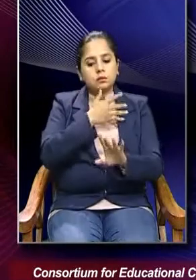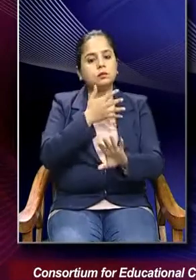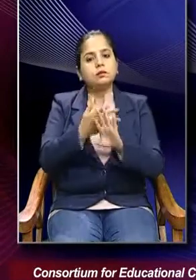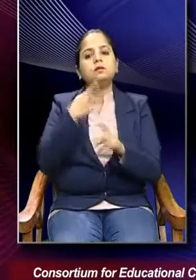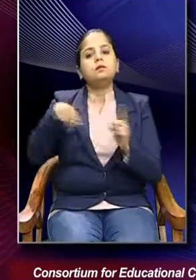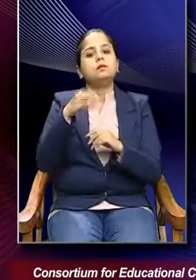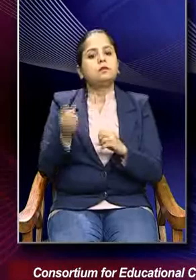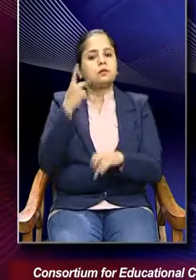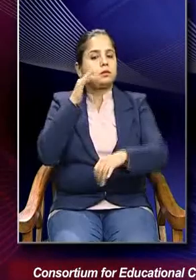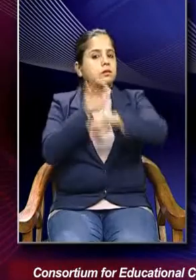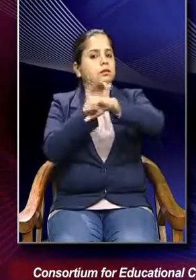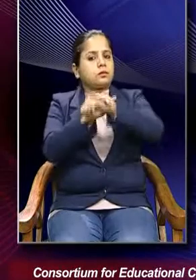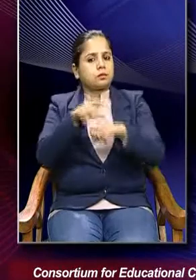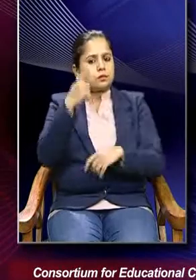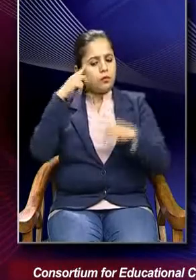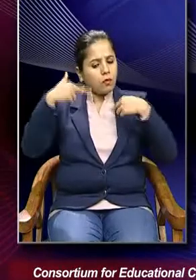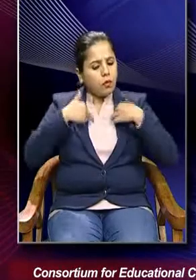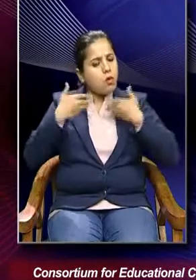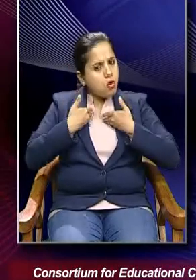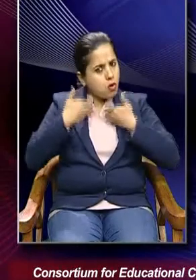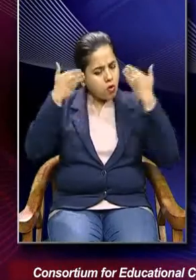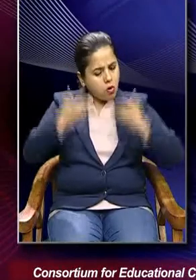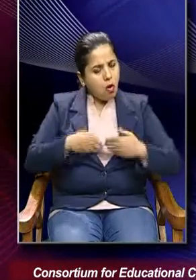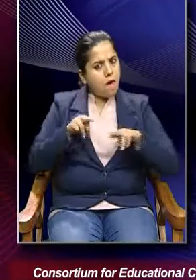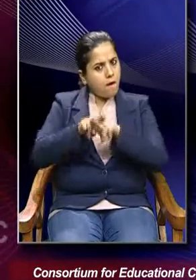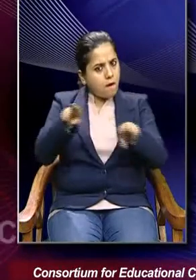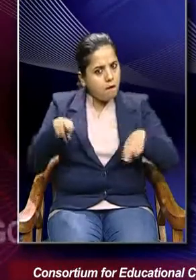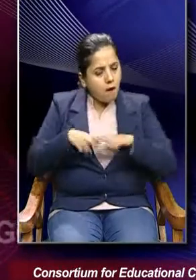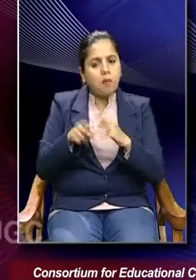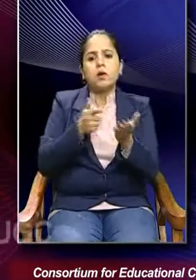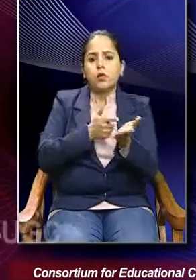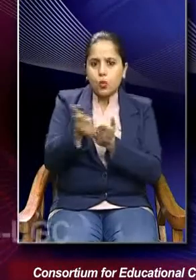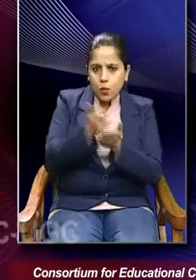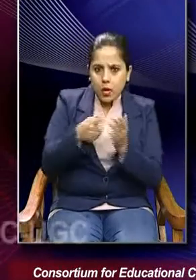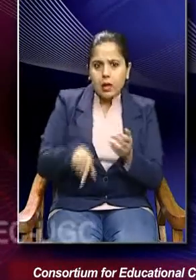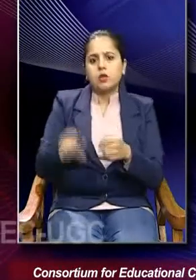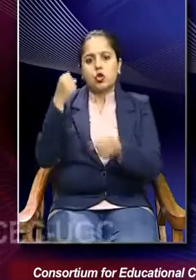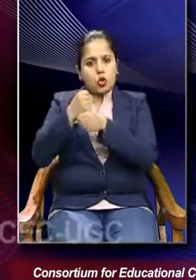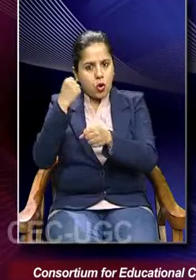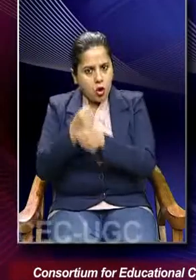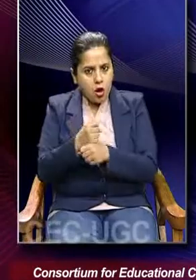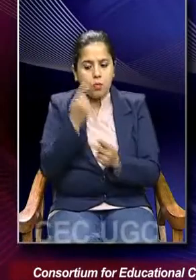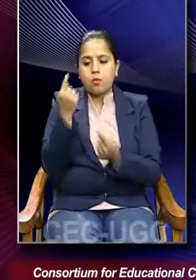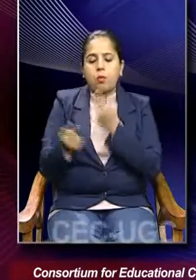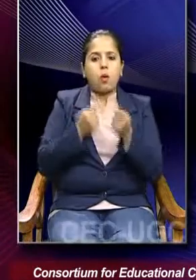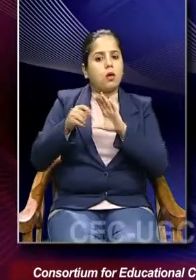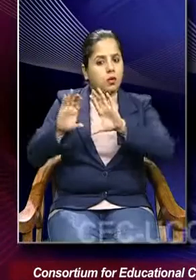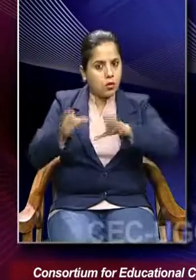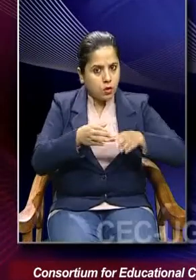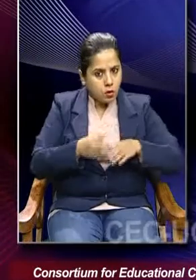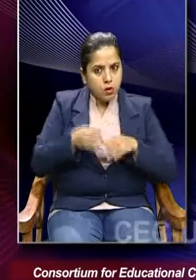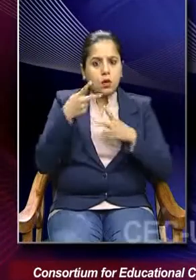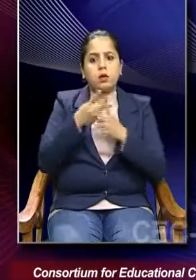start identifying themselves. A family, village, state, political party,